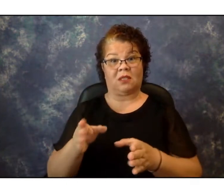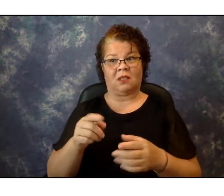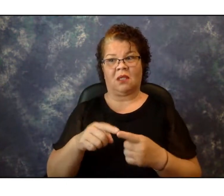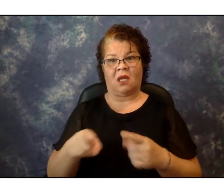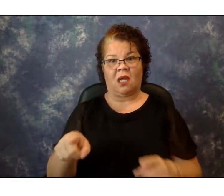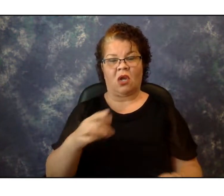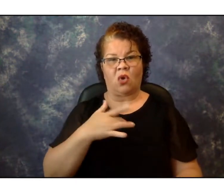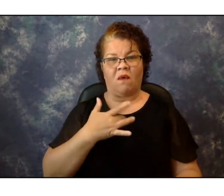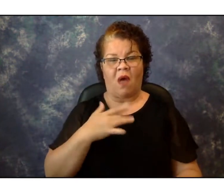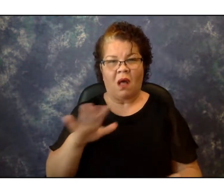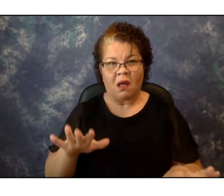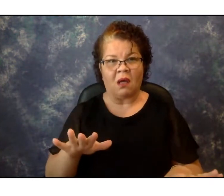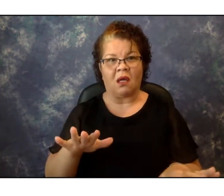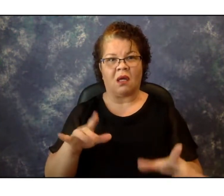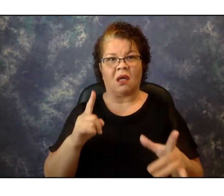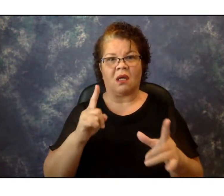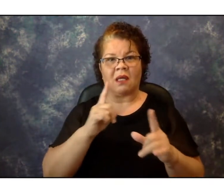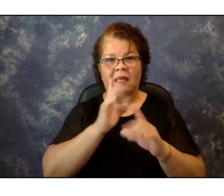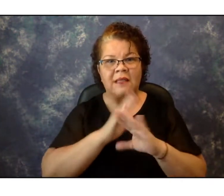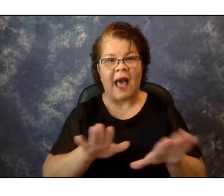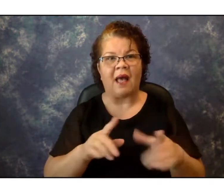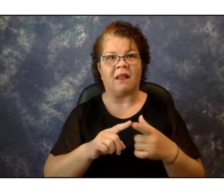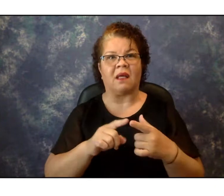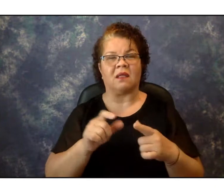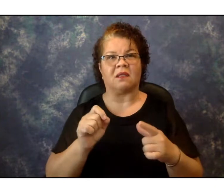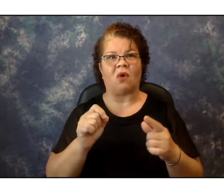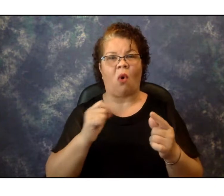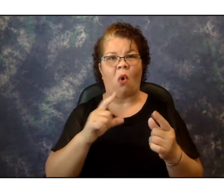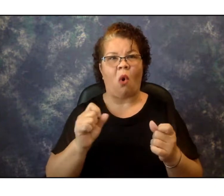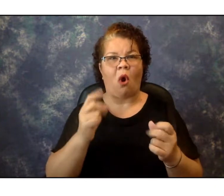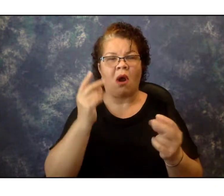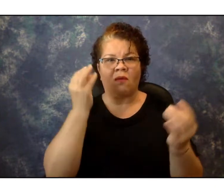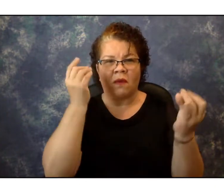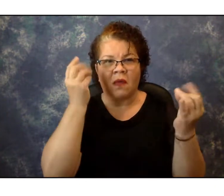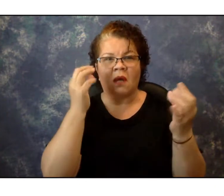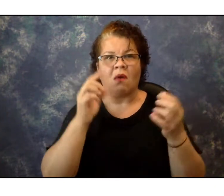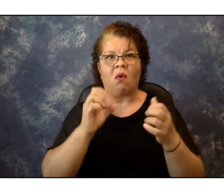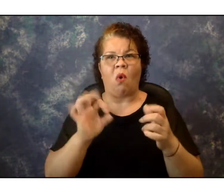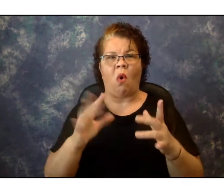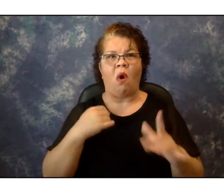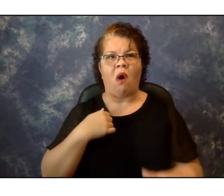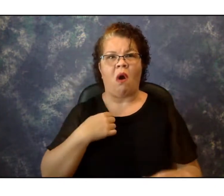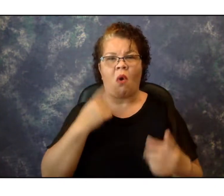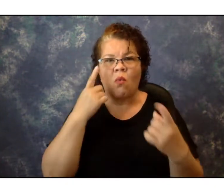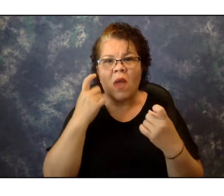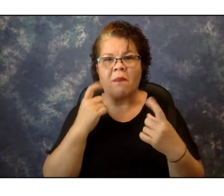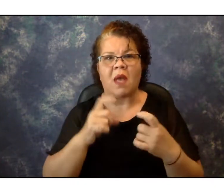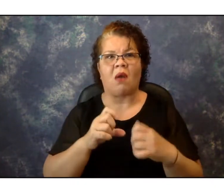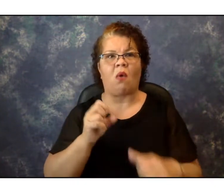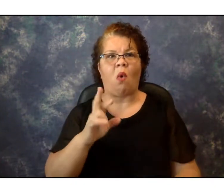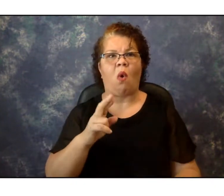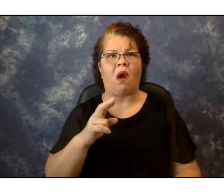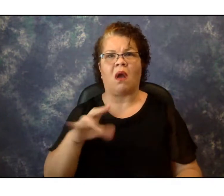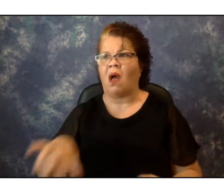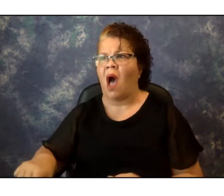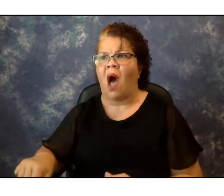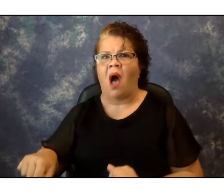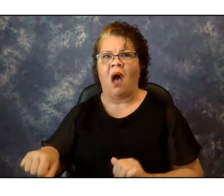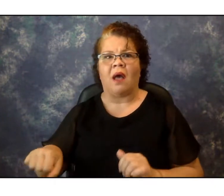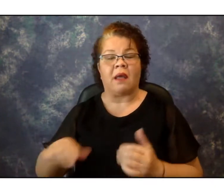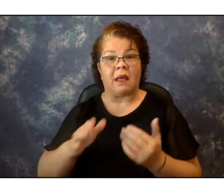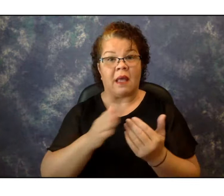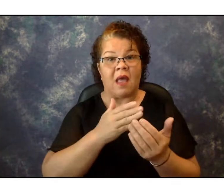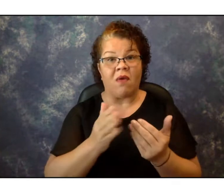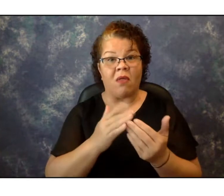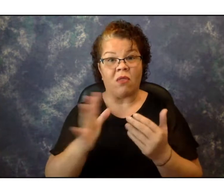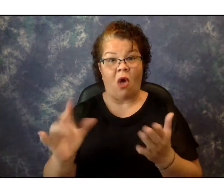If not reflection, then weeping. If not weeping, then grabbing the person next to you, even though social distancing is in effect. There